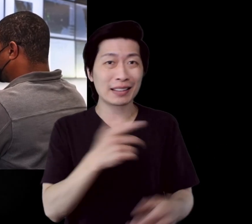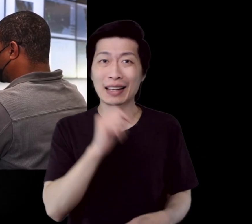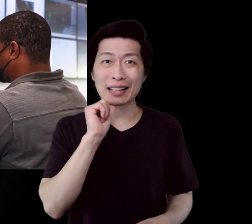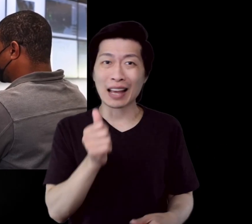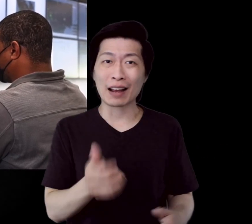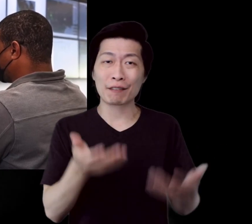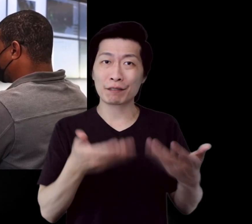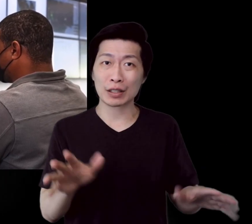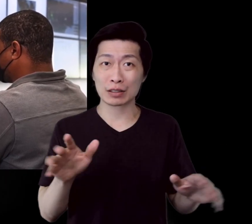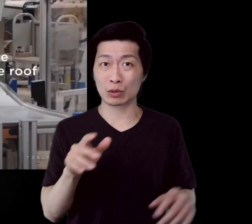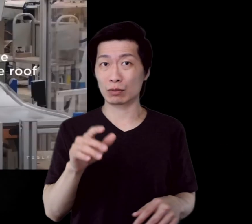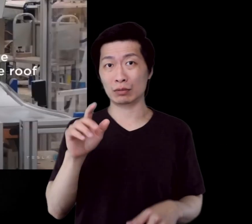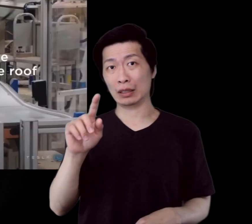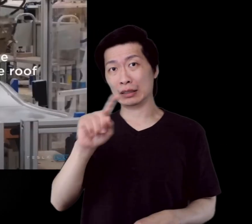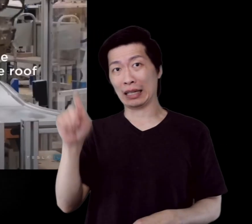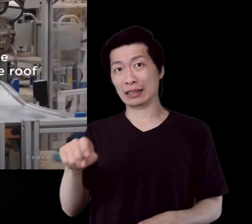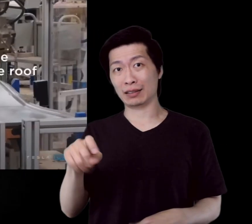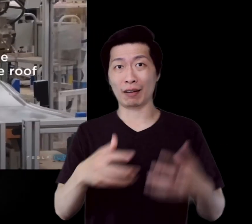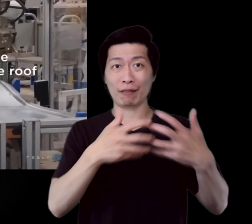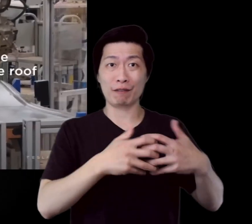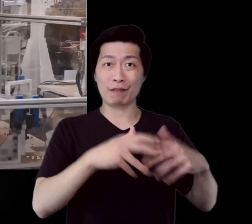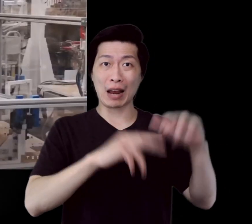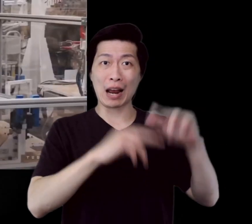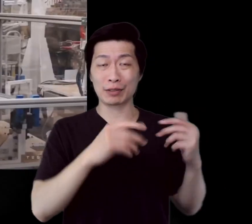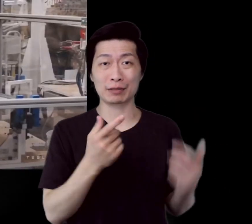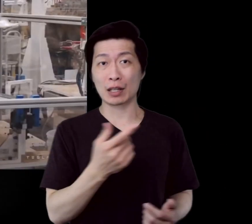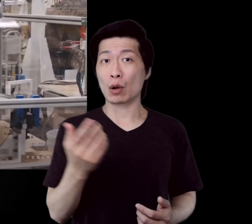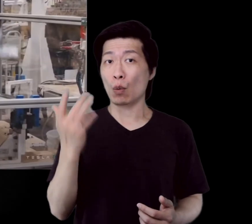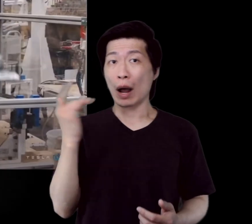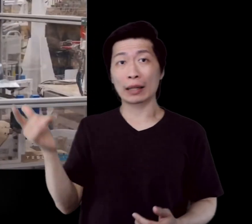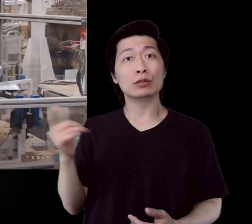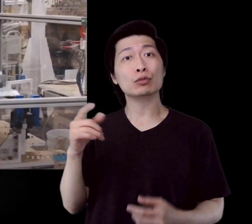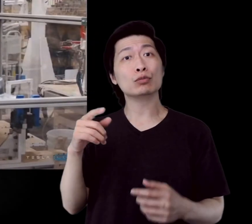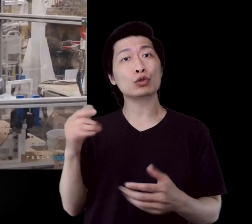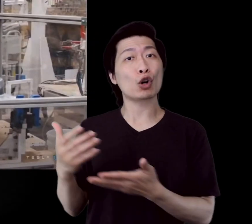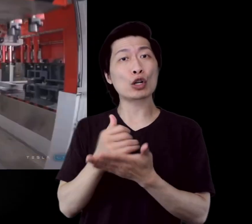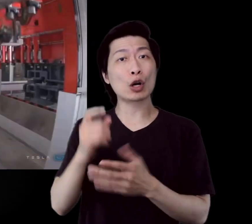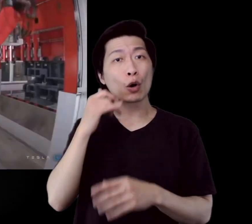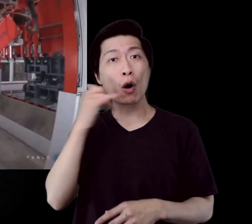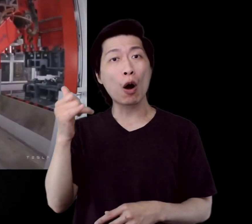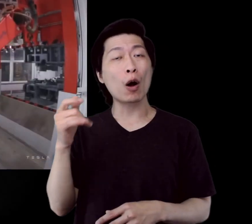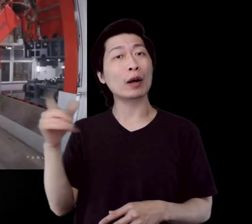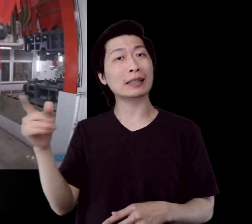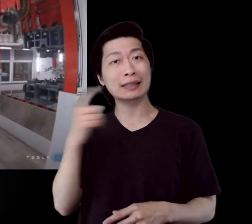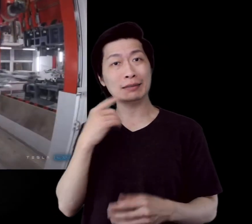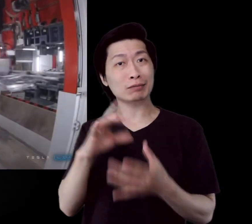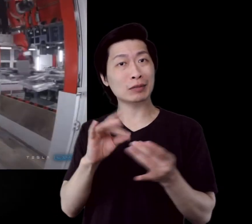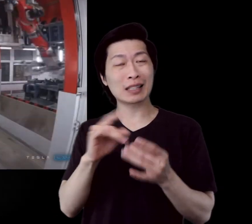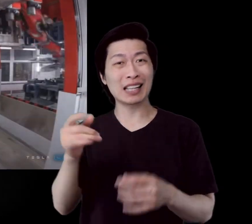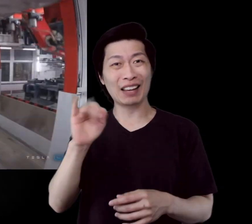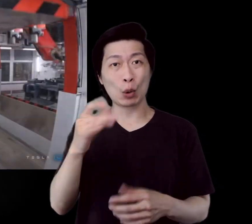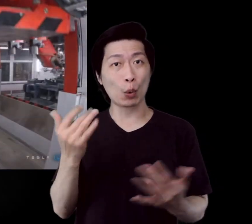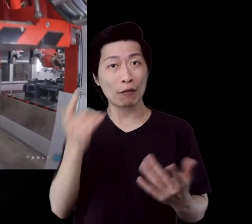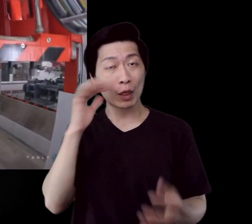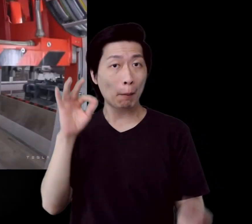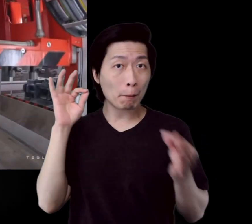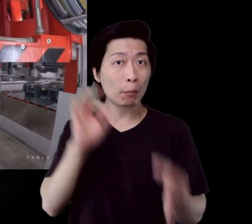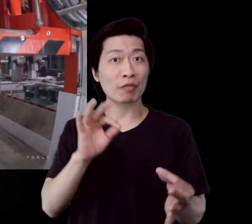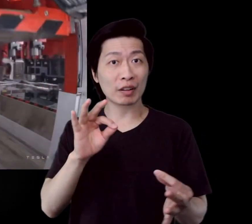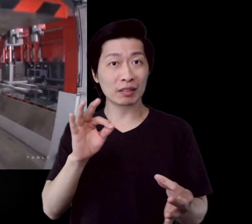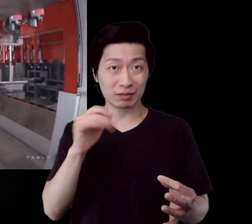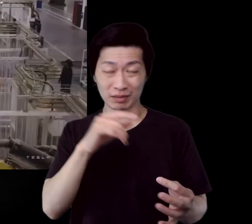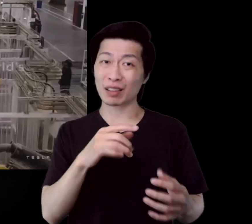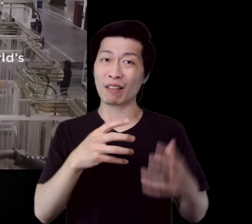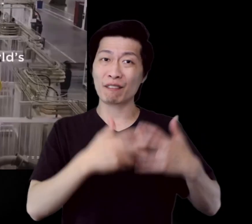They are not done with the Texas factory. As Tesla said at the earnings call, if you're waiting for the perfect factory, you will